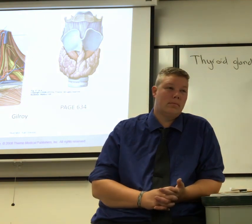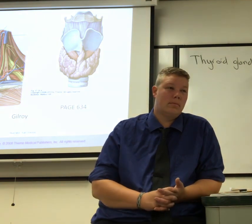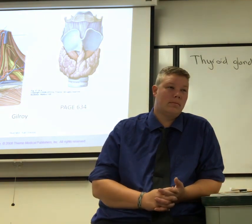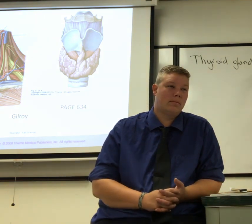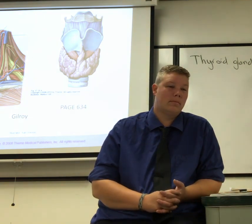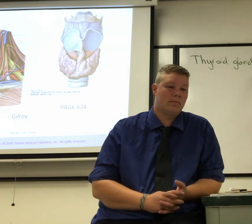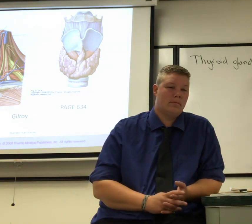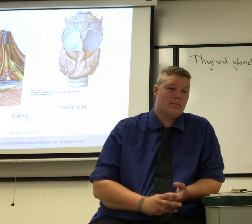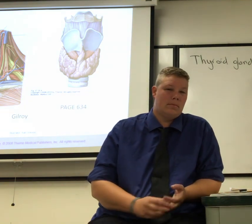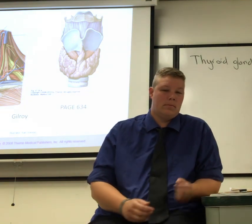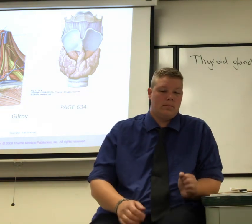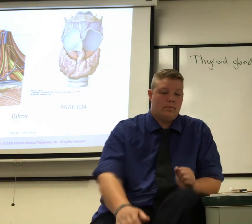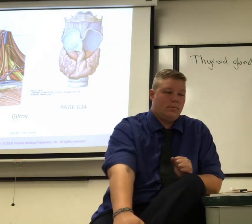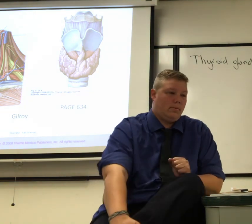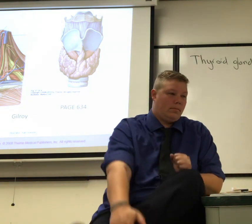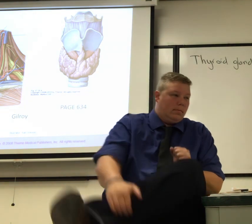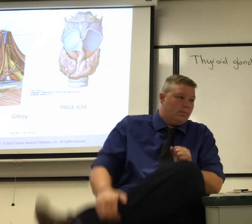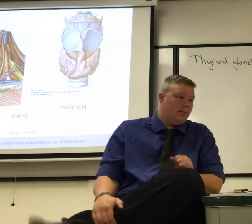In